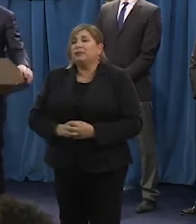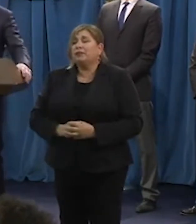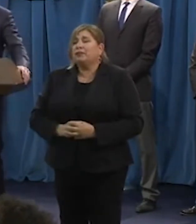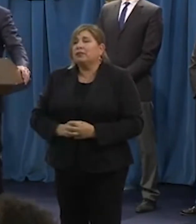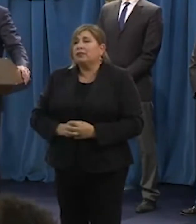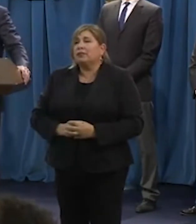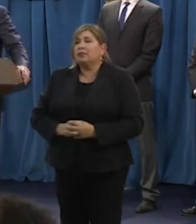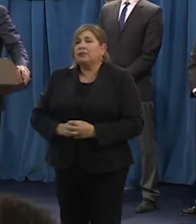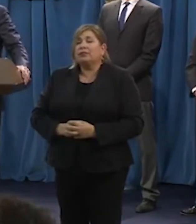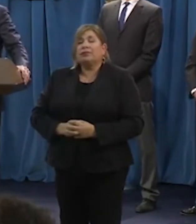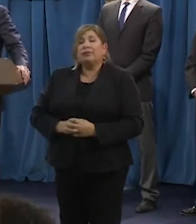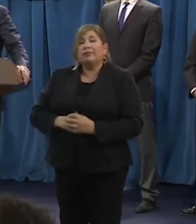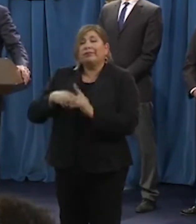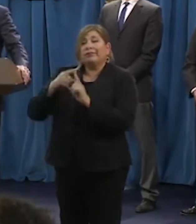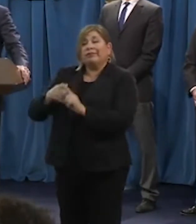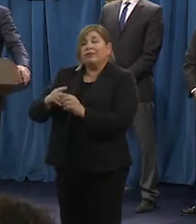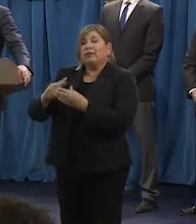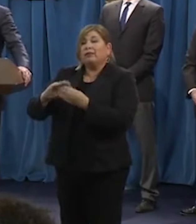the Grand Princess,